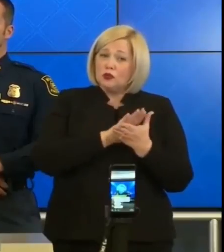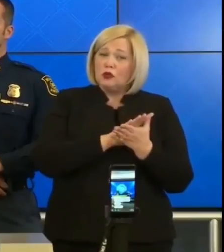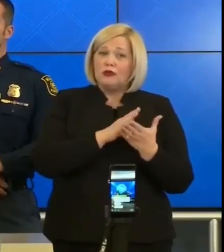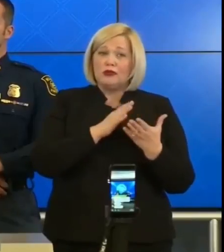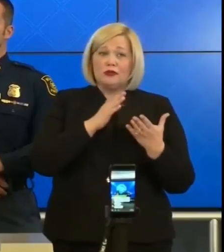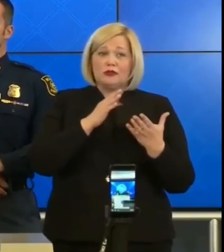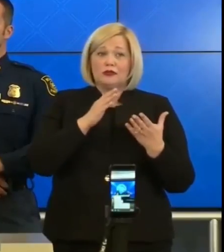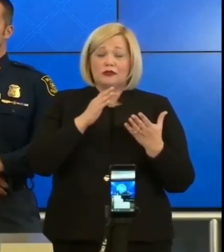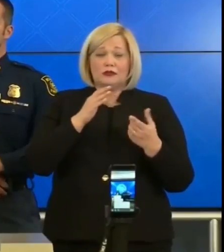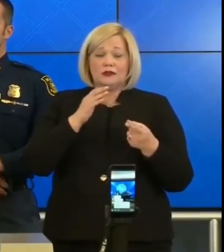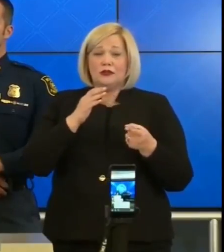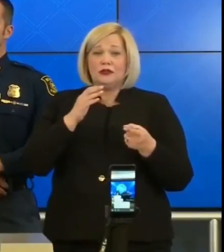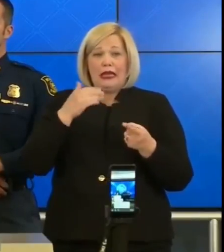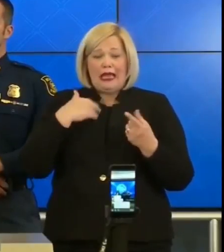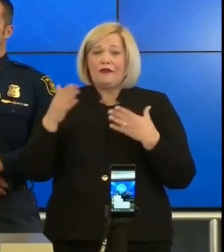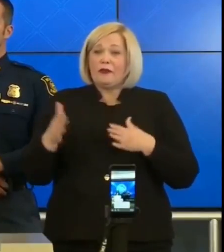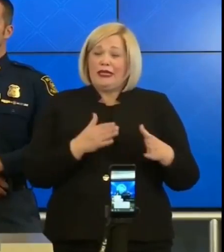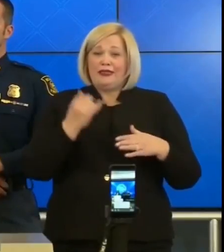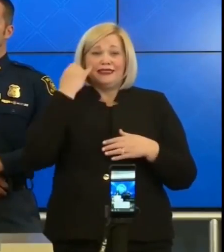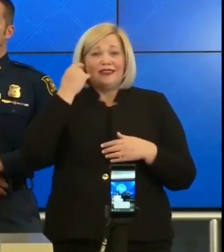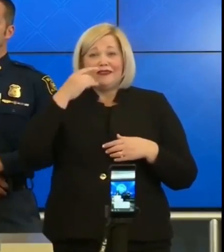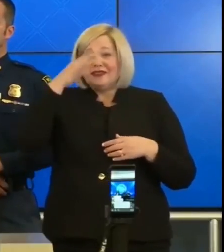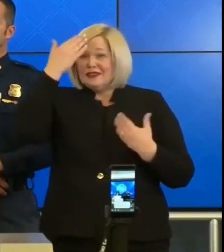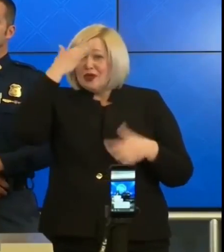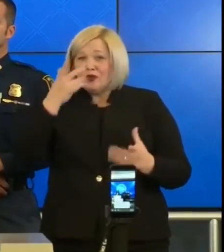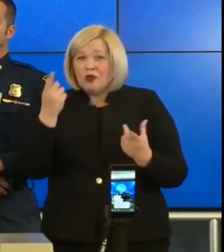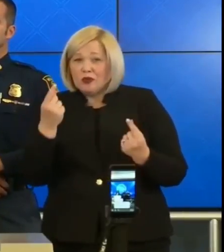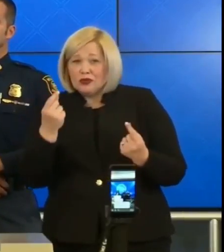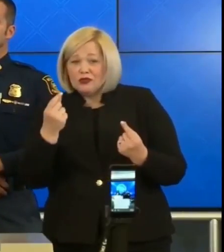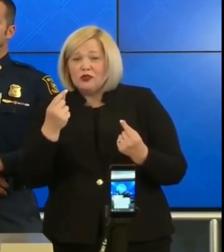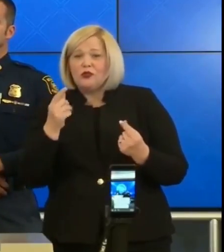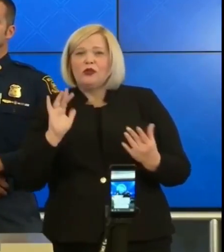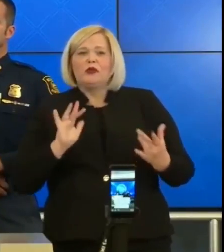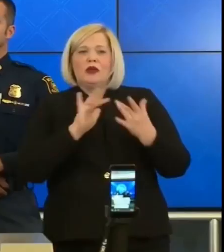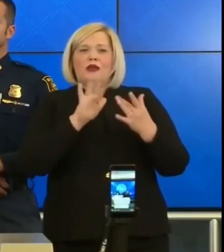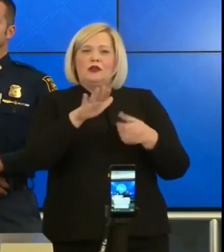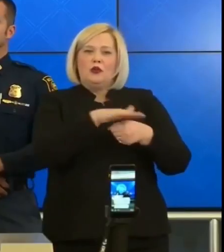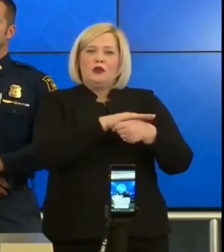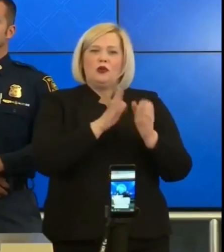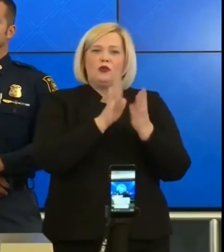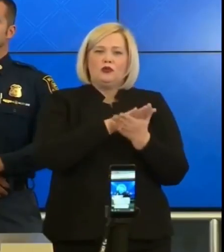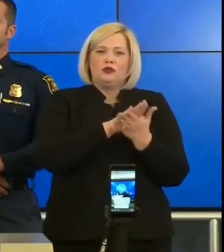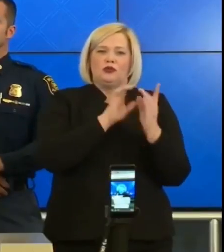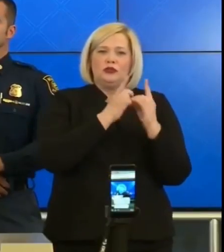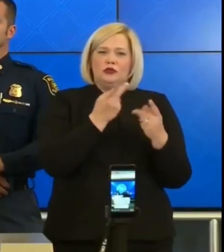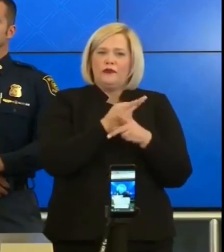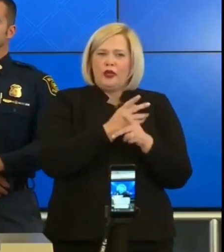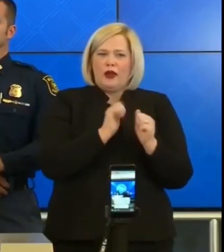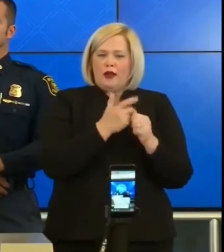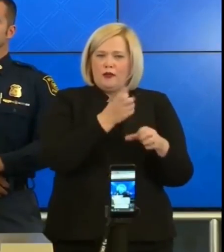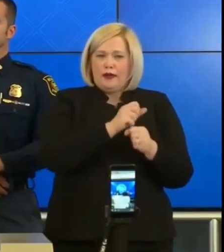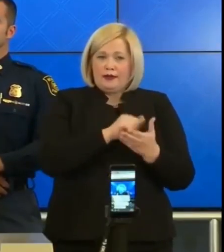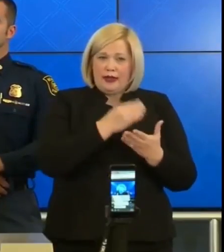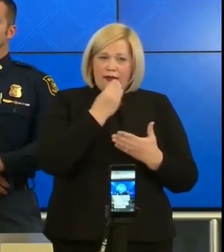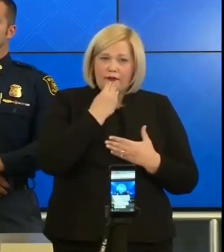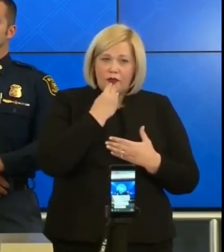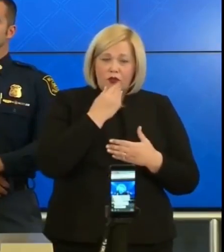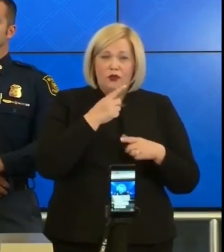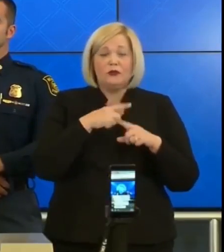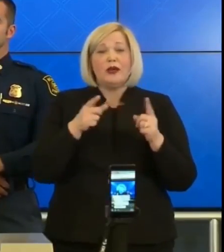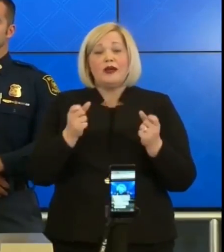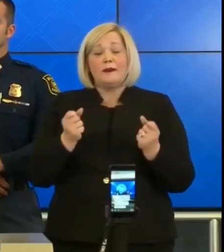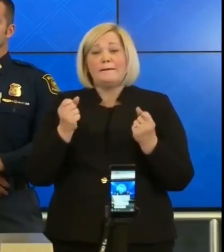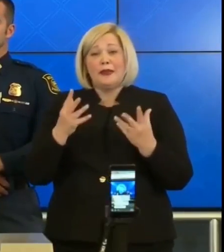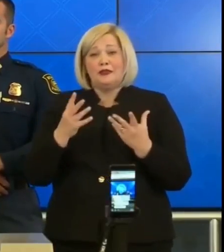are unaware of it, I encourage them to get in touch with their local district to find out exactly how it works. But I know that a lot of the outreach